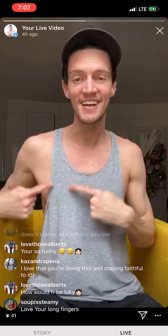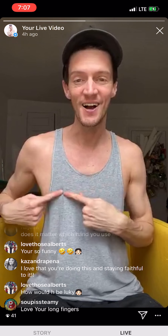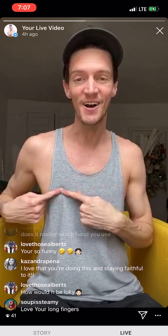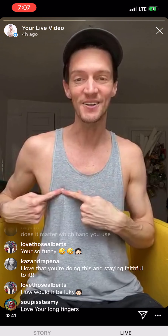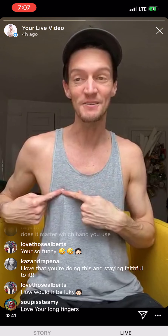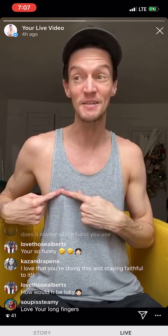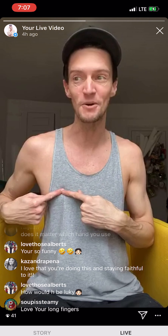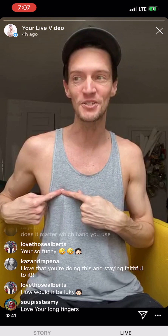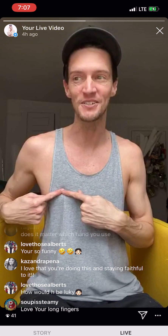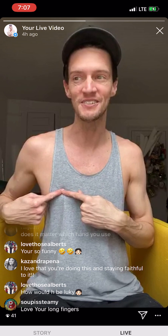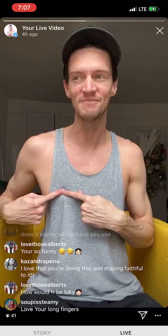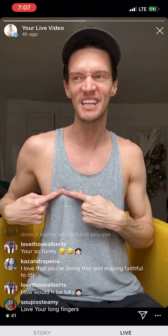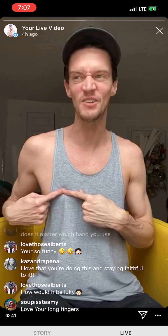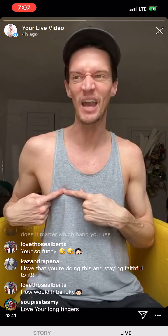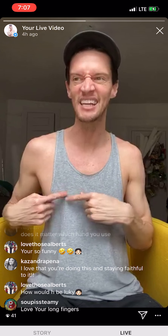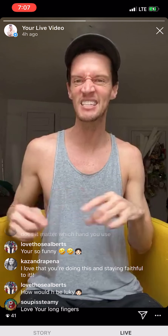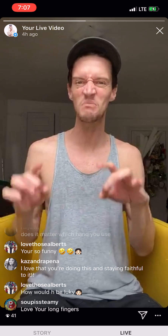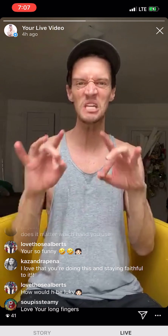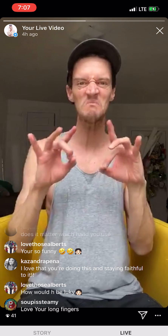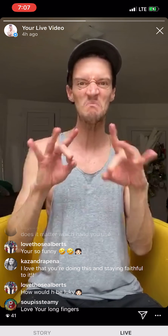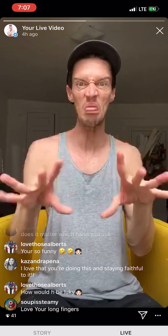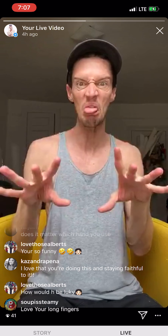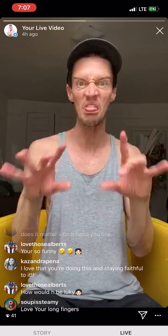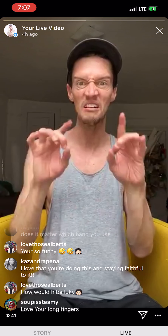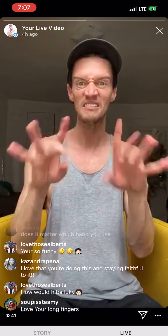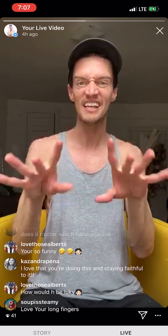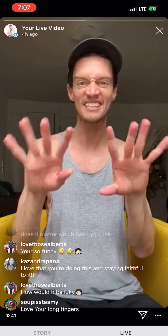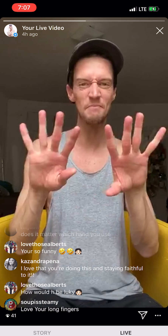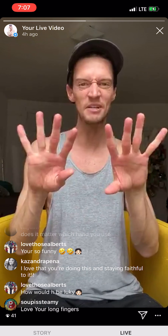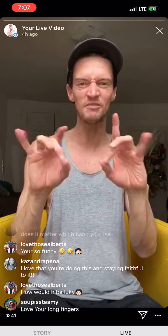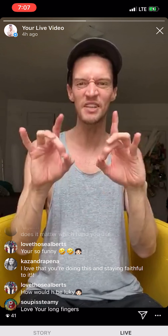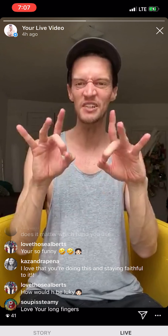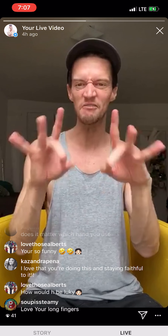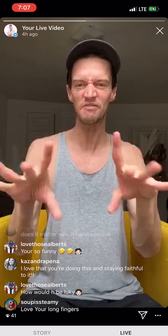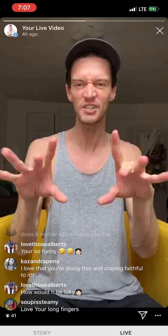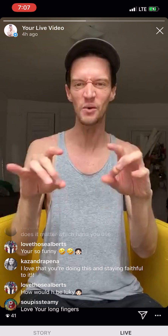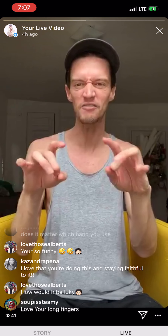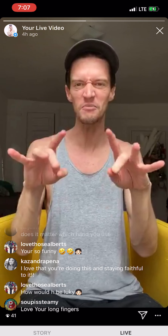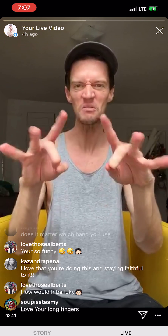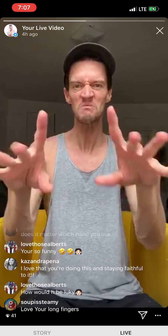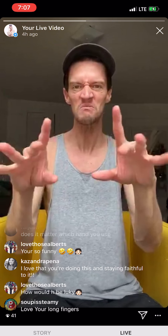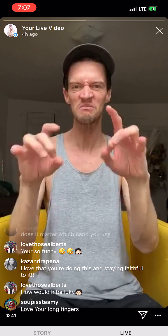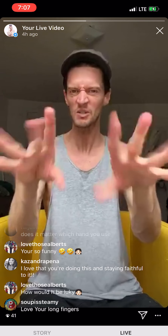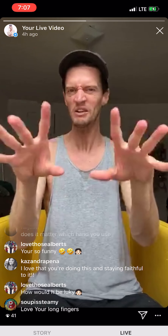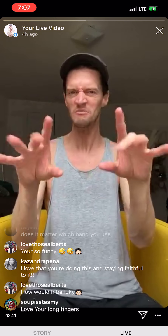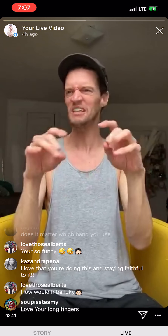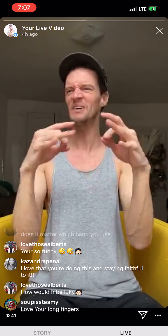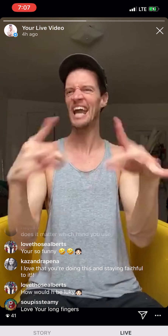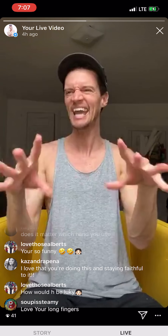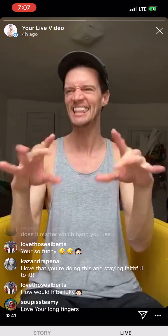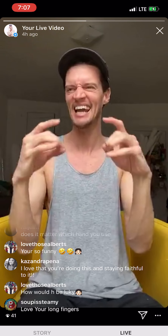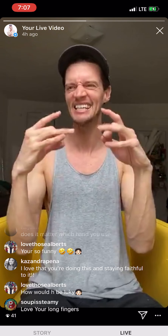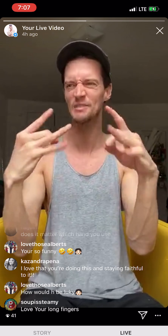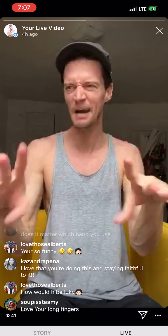Heart emotional. If you hate something, it's the middle finger and you flick it away from you. Get away from me. Oh, I hate that. I despise